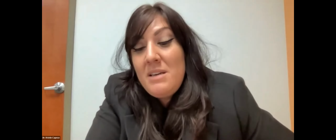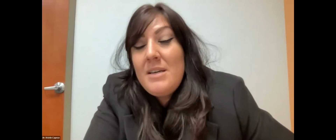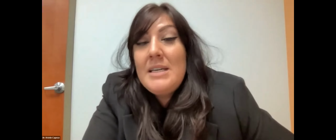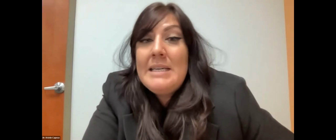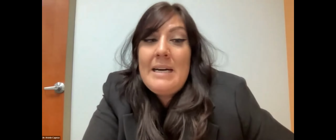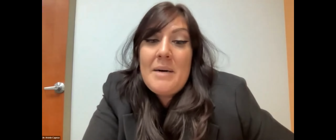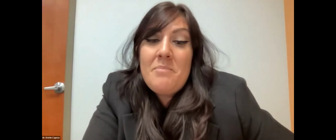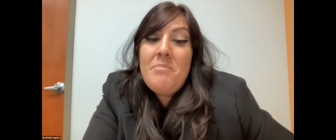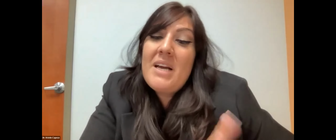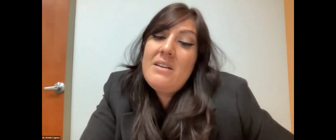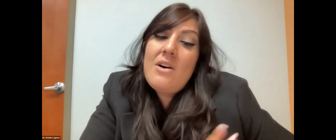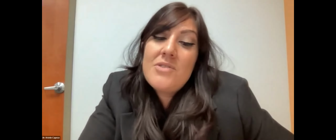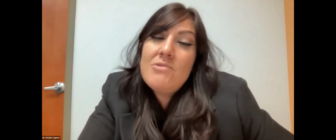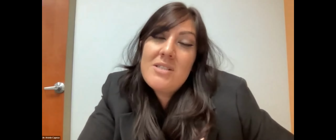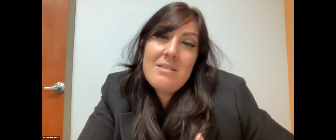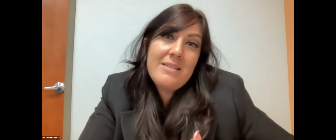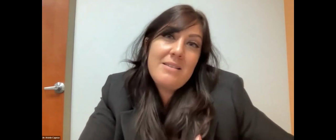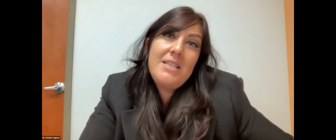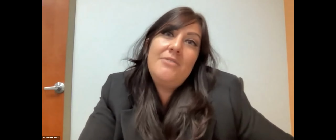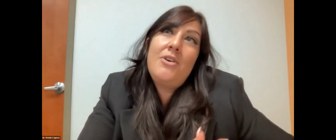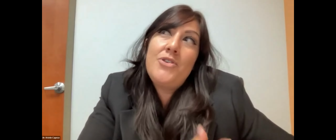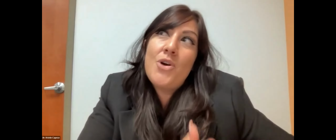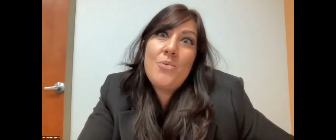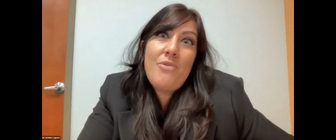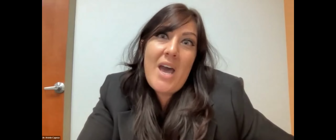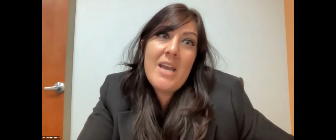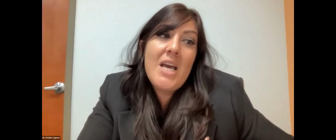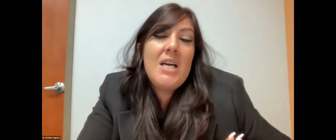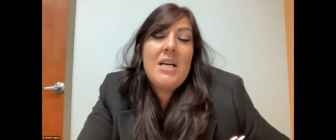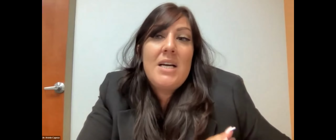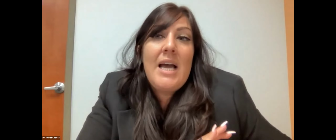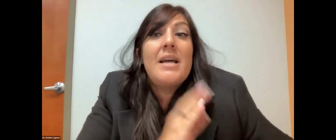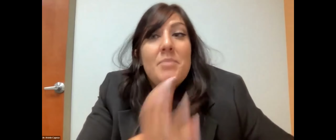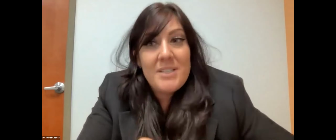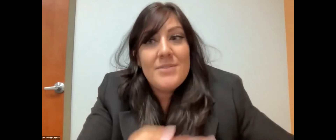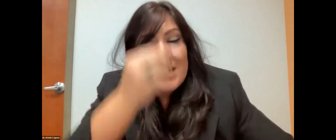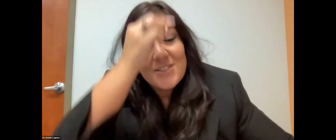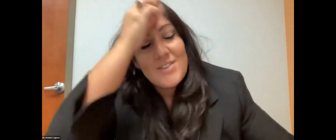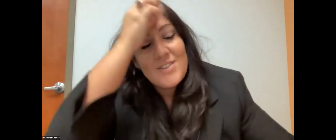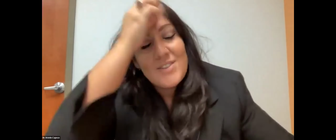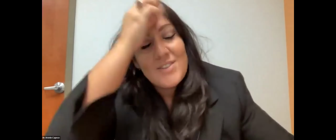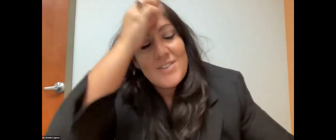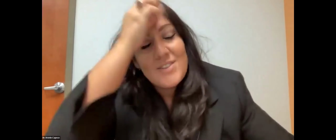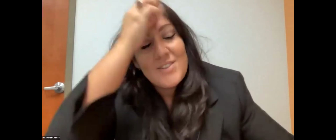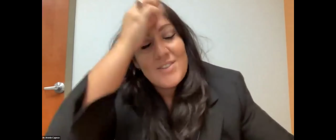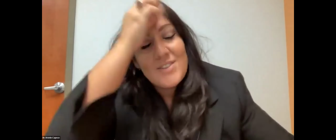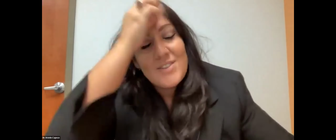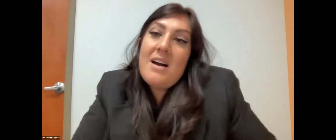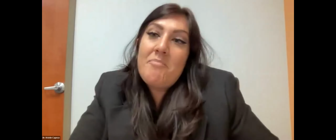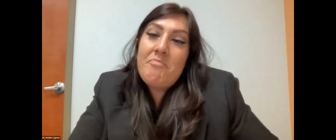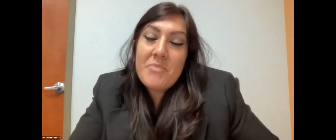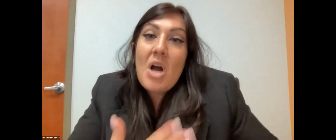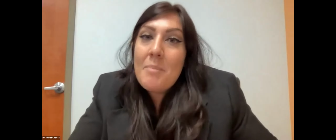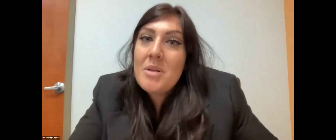contact me. But I'd also just like to leave on the note that, and I believe Dr.